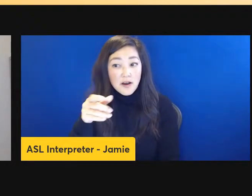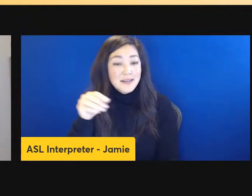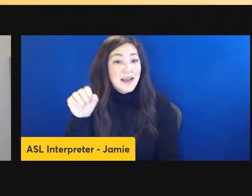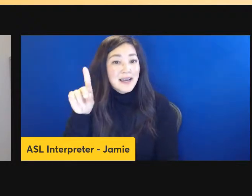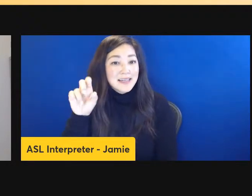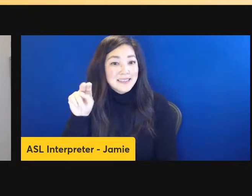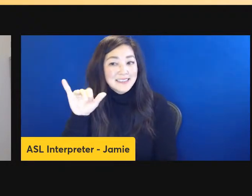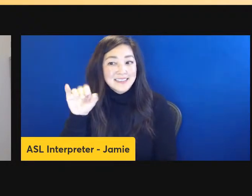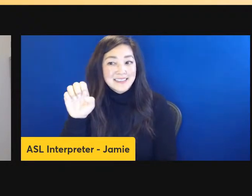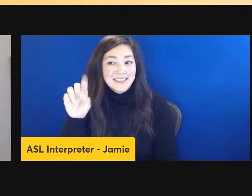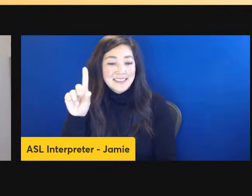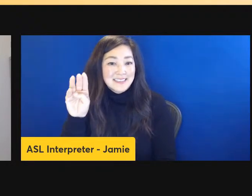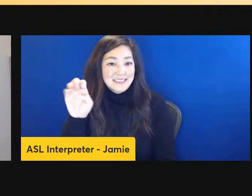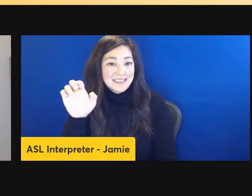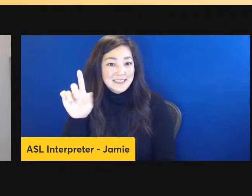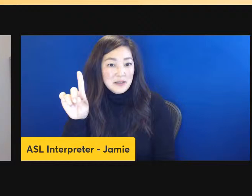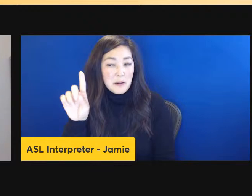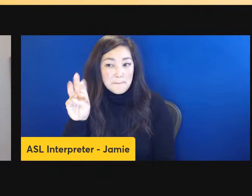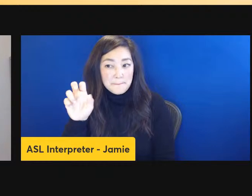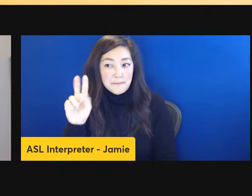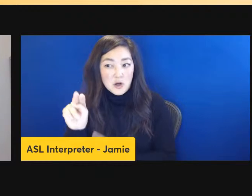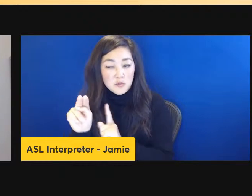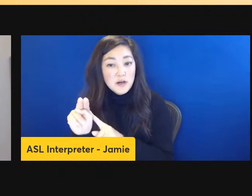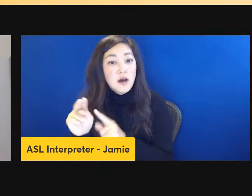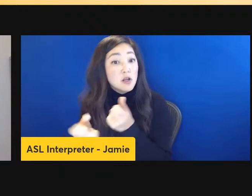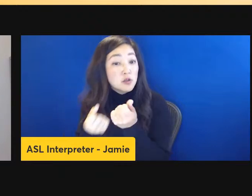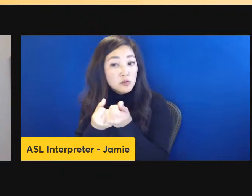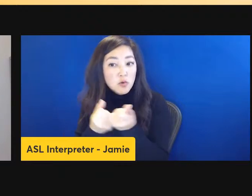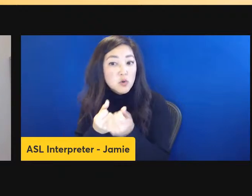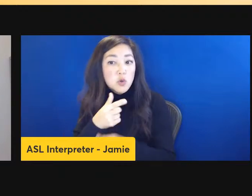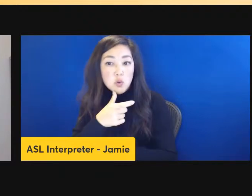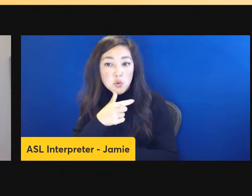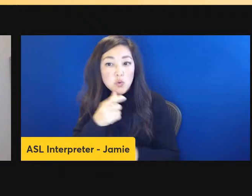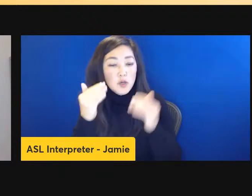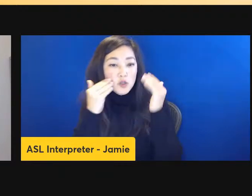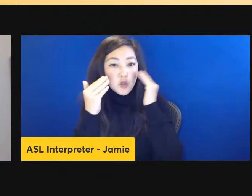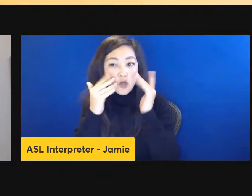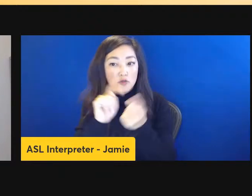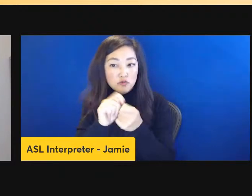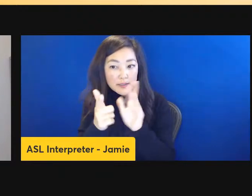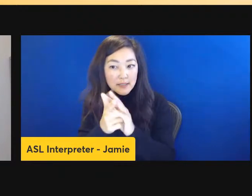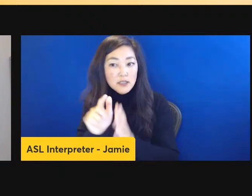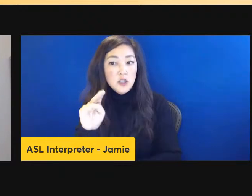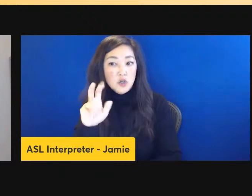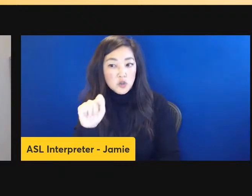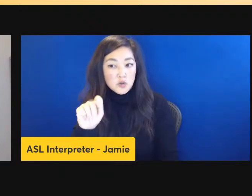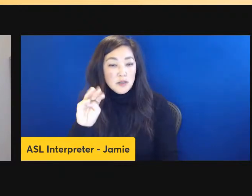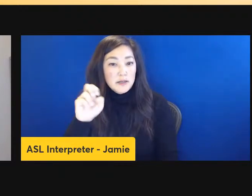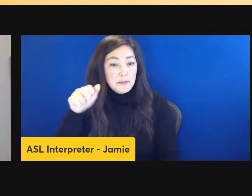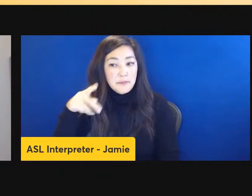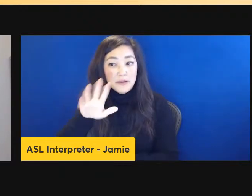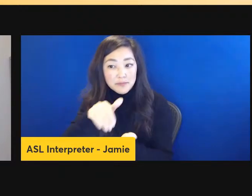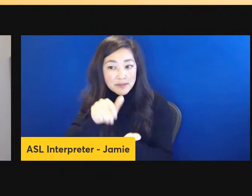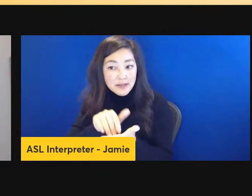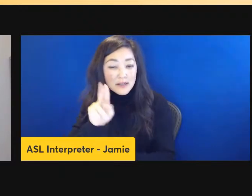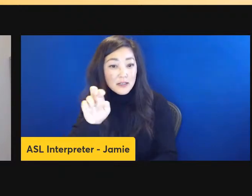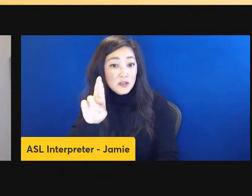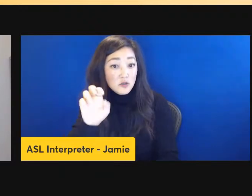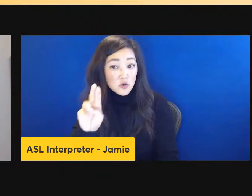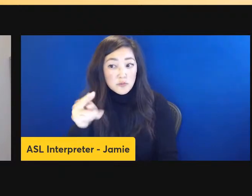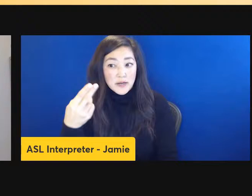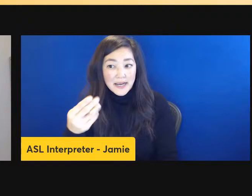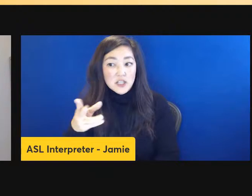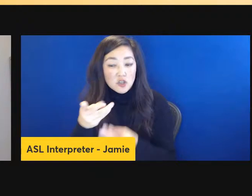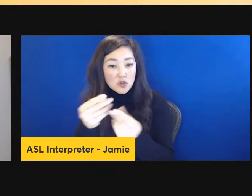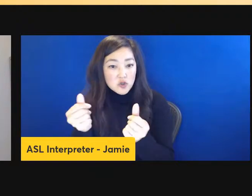series include the Knowledge Translation Unit at the MAP Center for Urban Health Solutions, and the Canada-US Coalition to